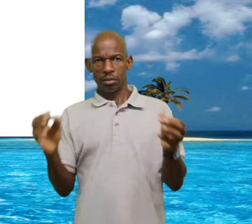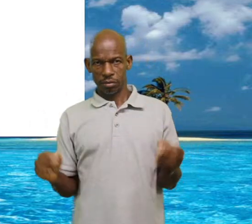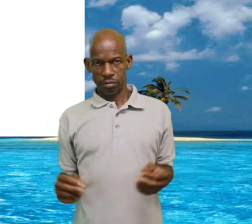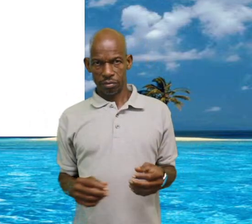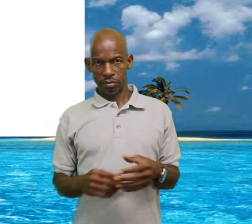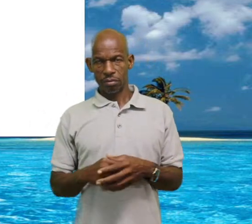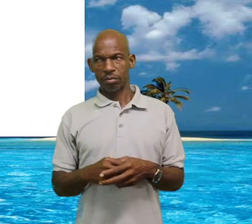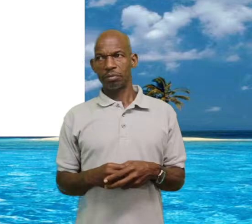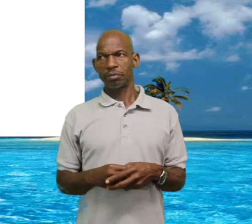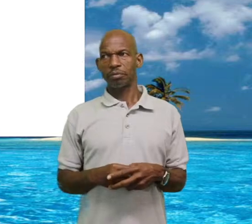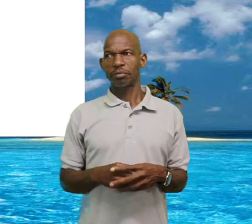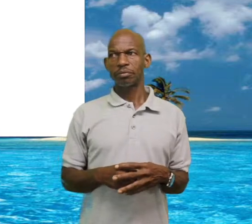the